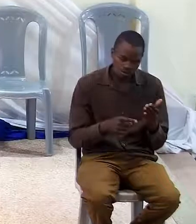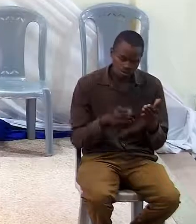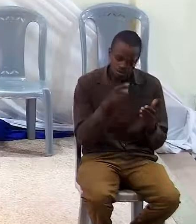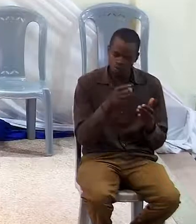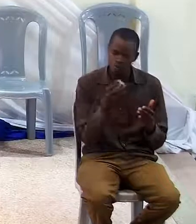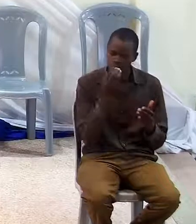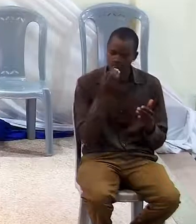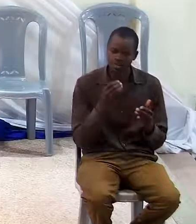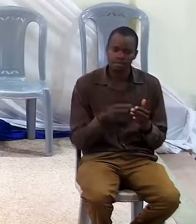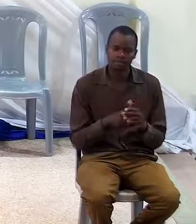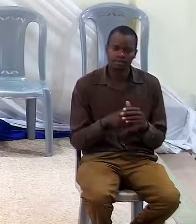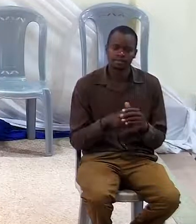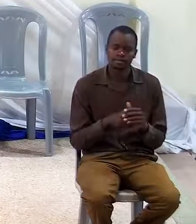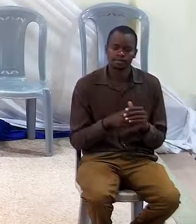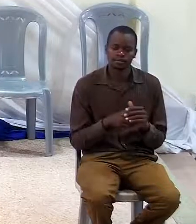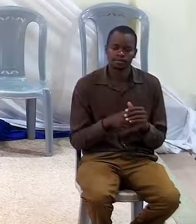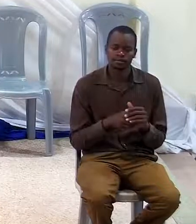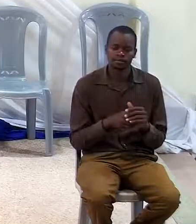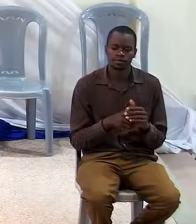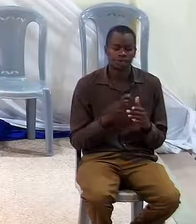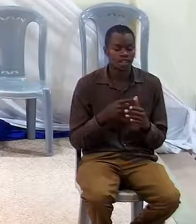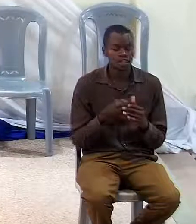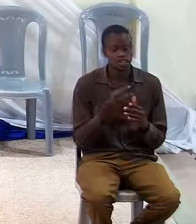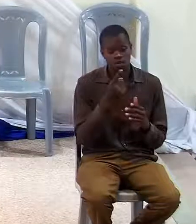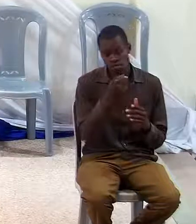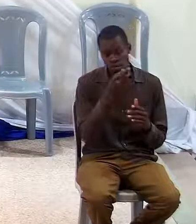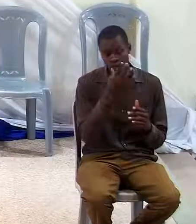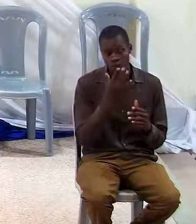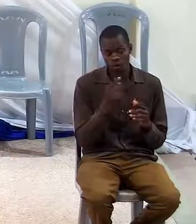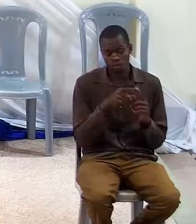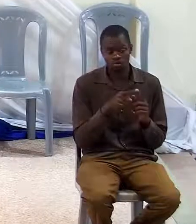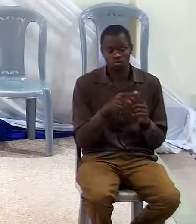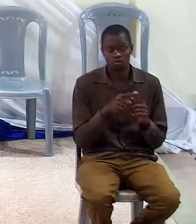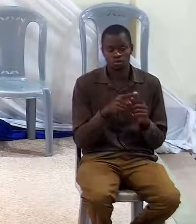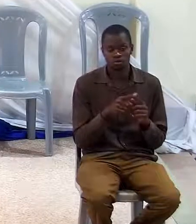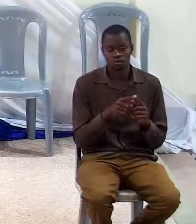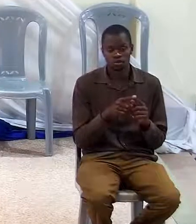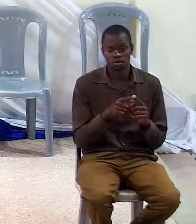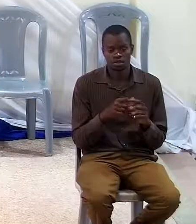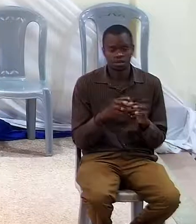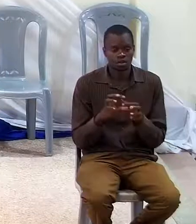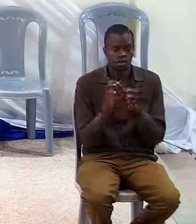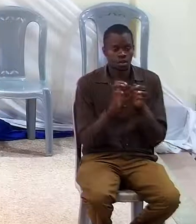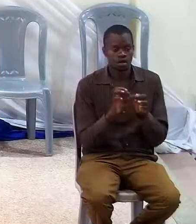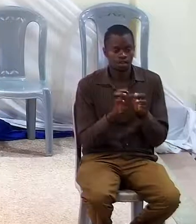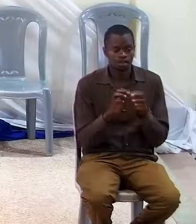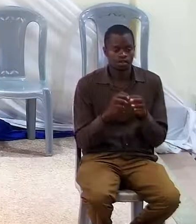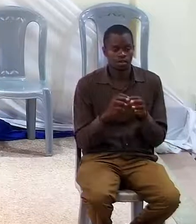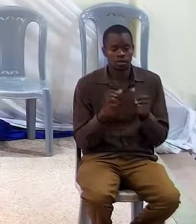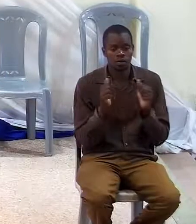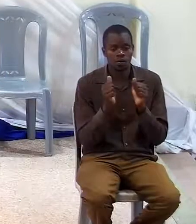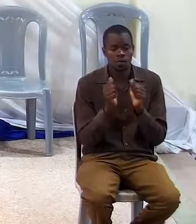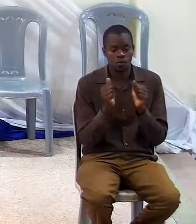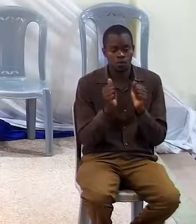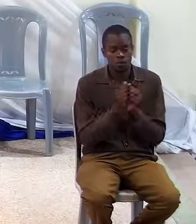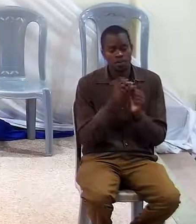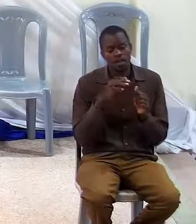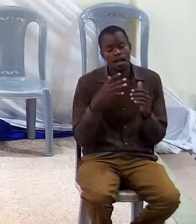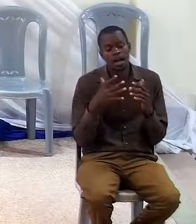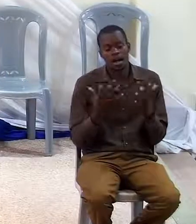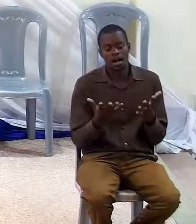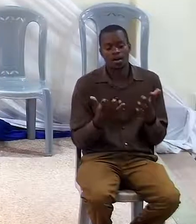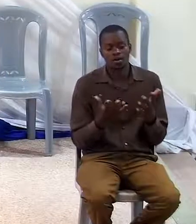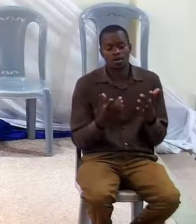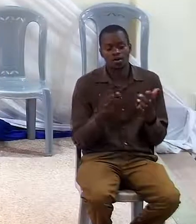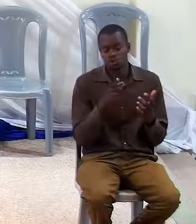then we want to combine it with the how we eat what we eat, so that we march towards